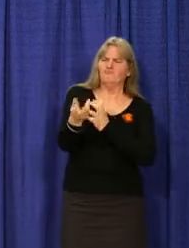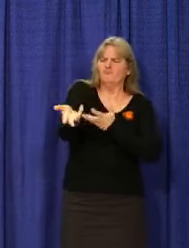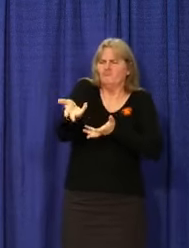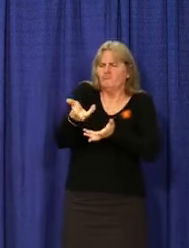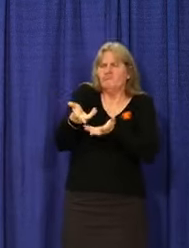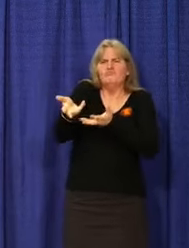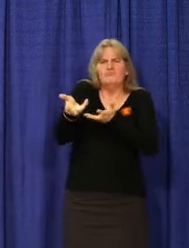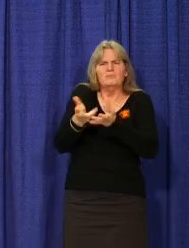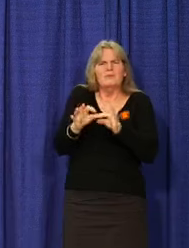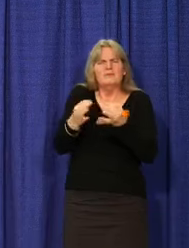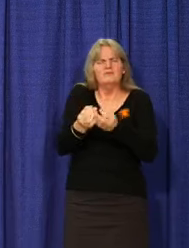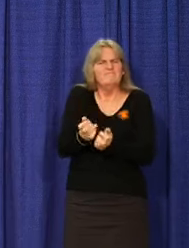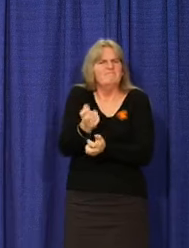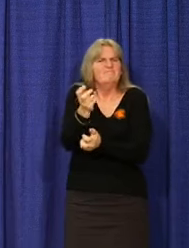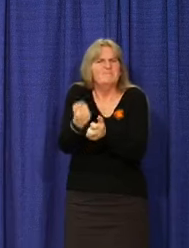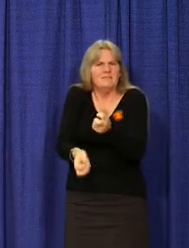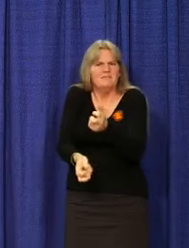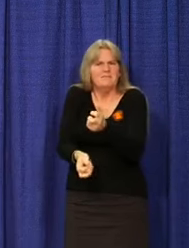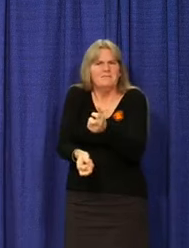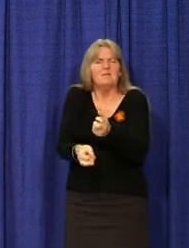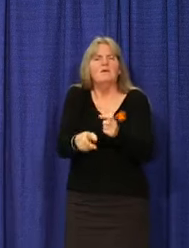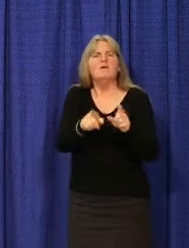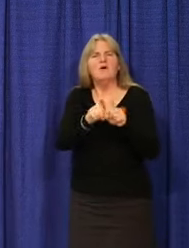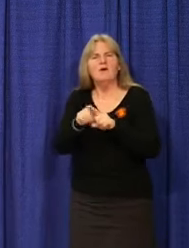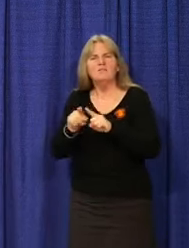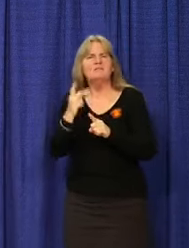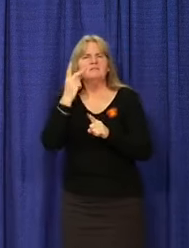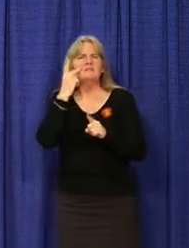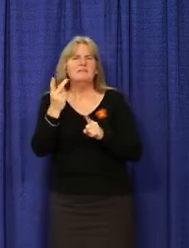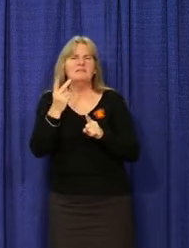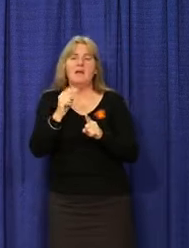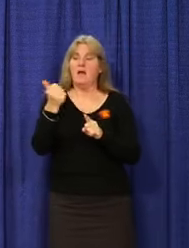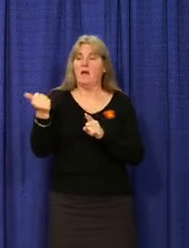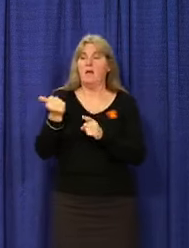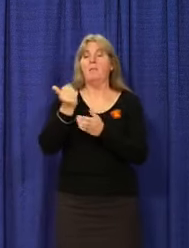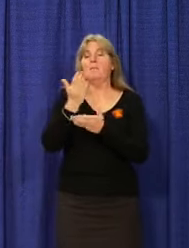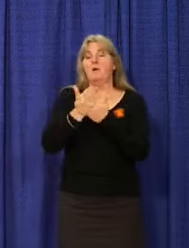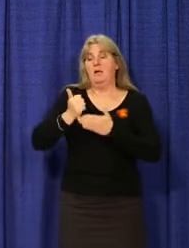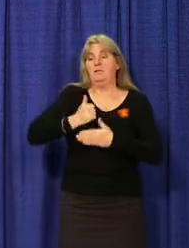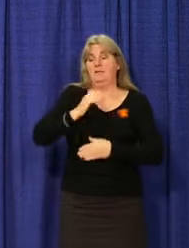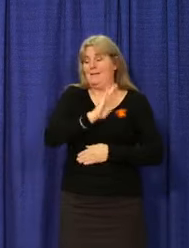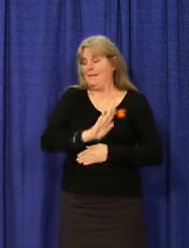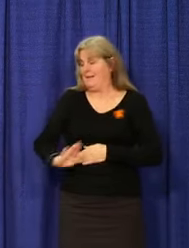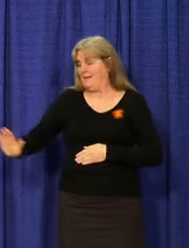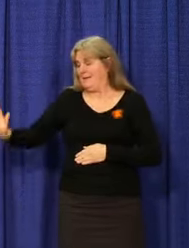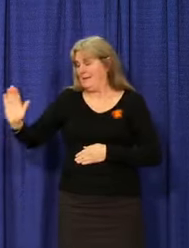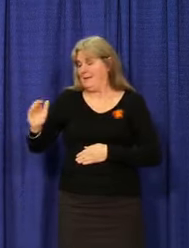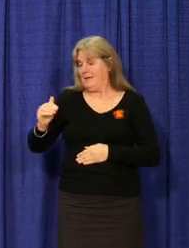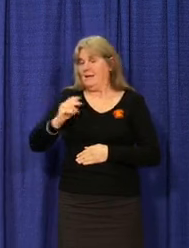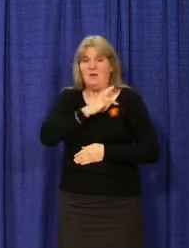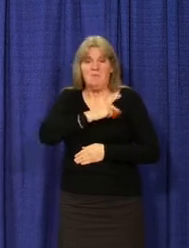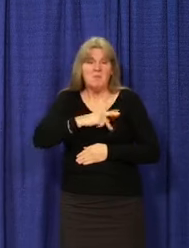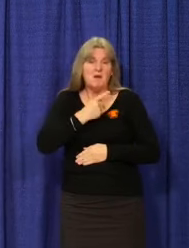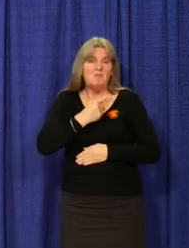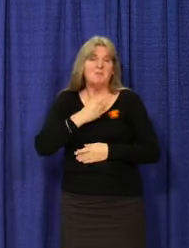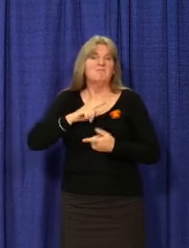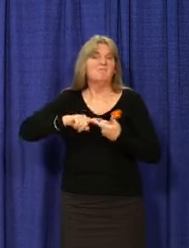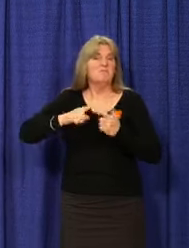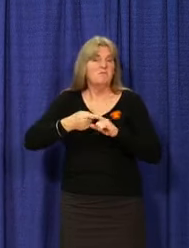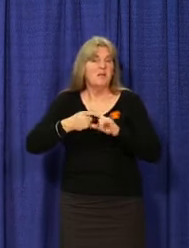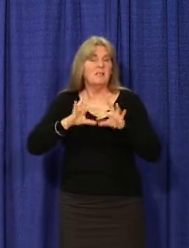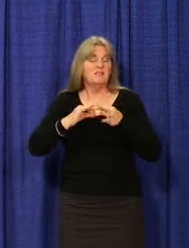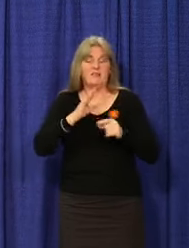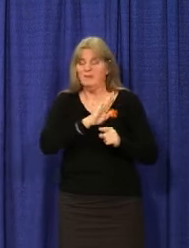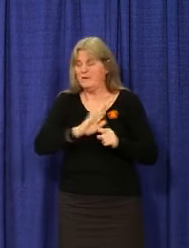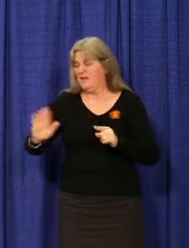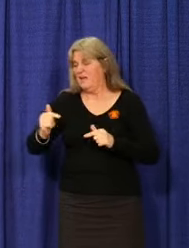visits. At the same time, we are watching developments in other provinces where many of us have friends and families,